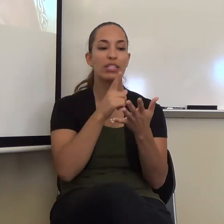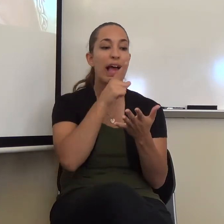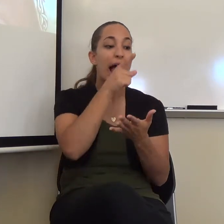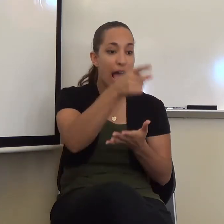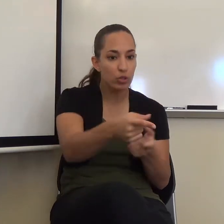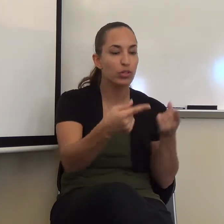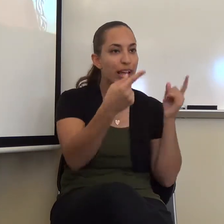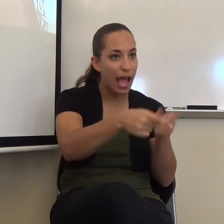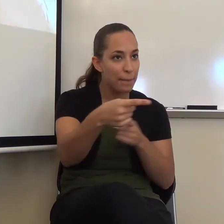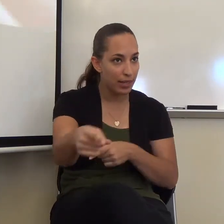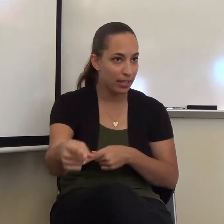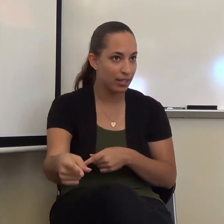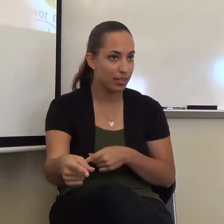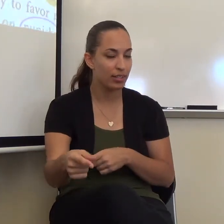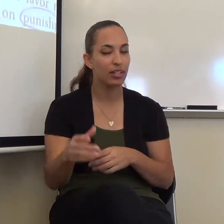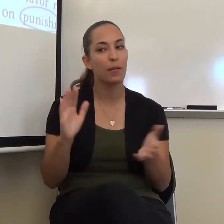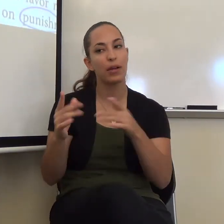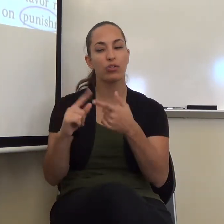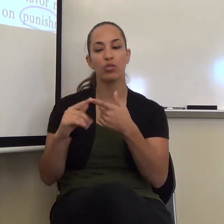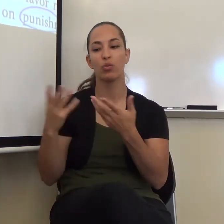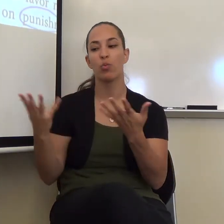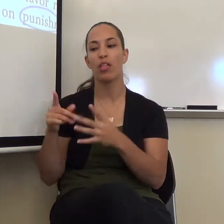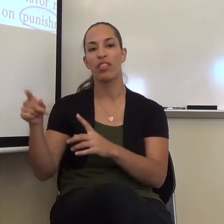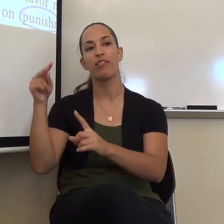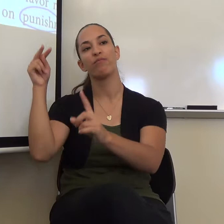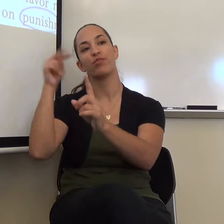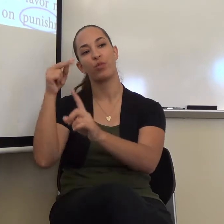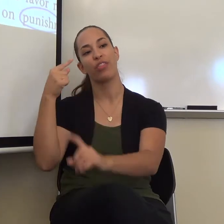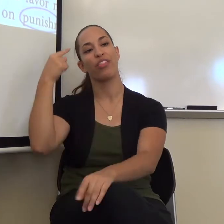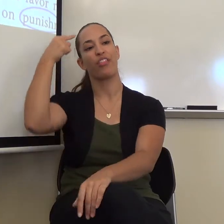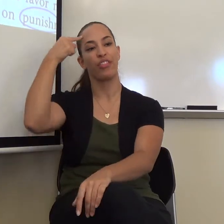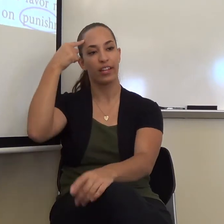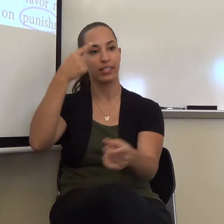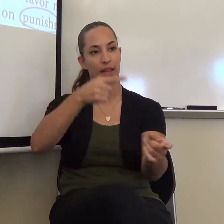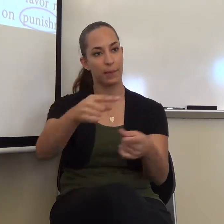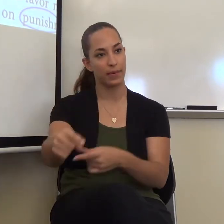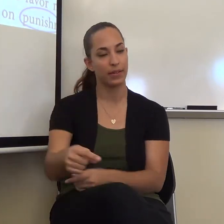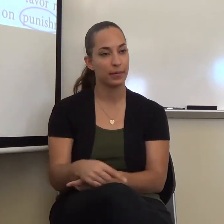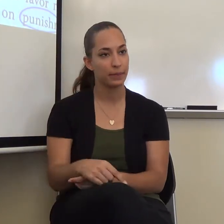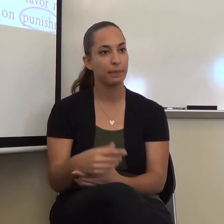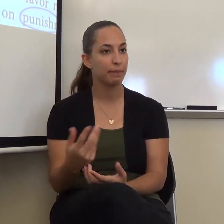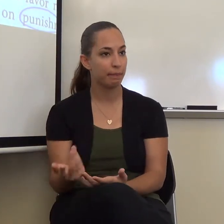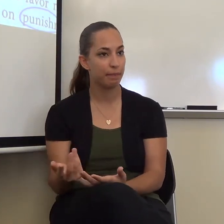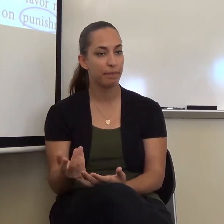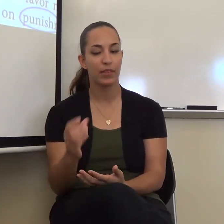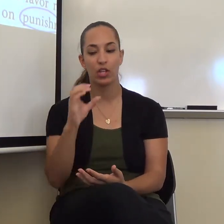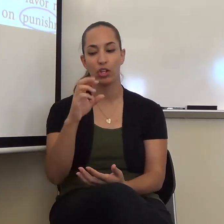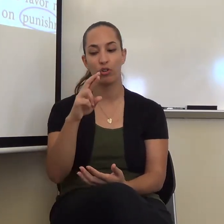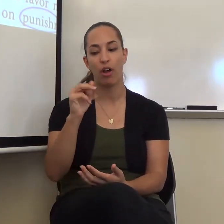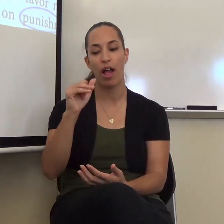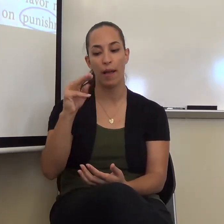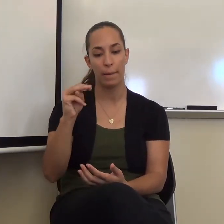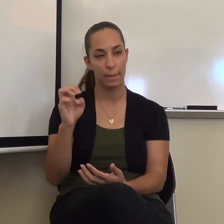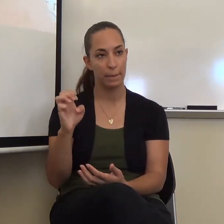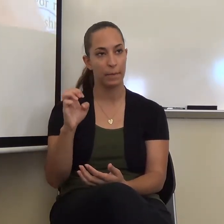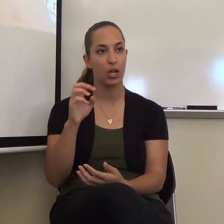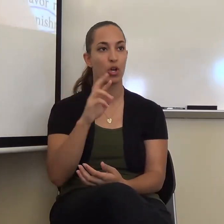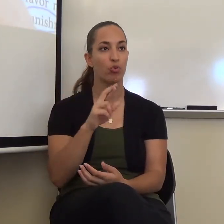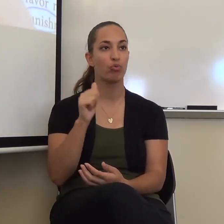are being committed. Okay, so this is what's called the crime rate. Heavy viewers think the crime rate